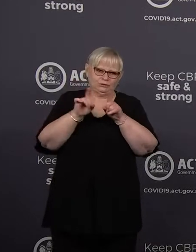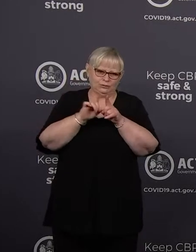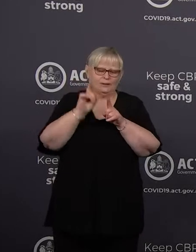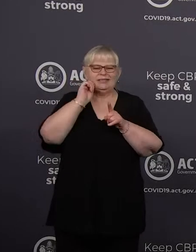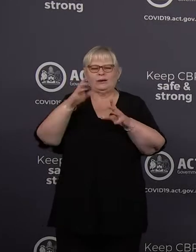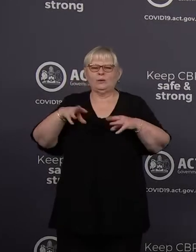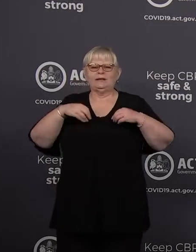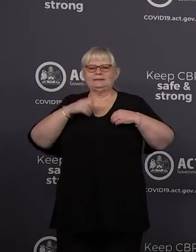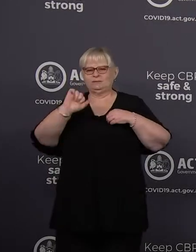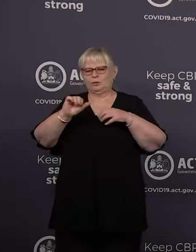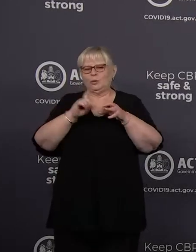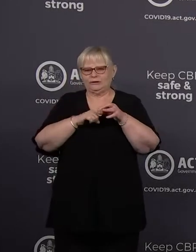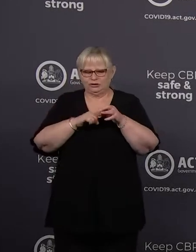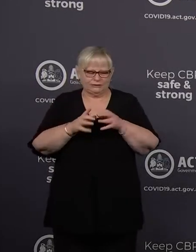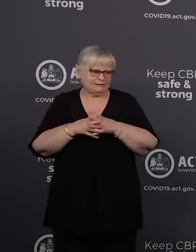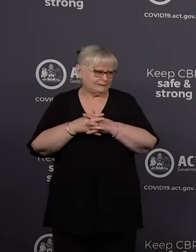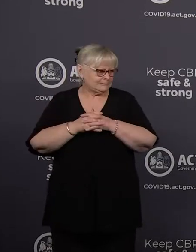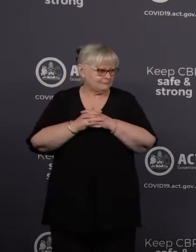Thank you.